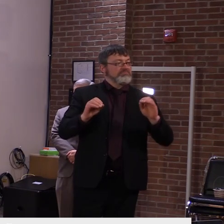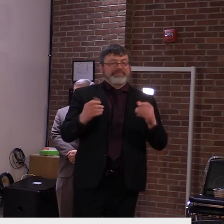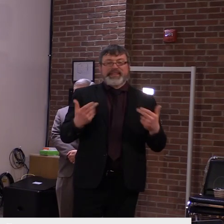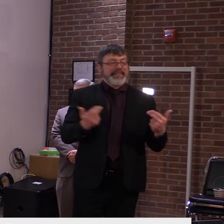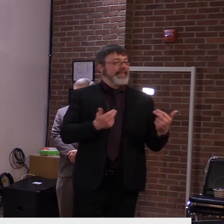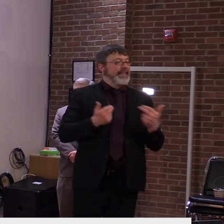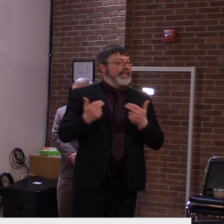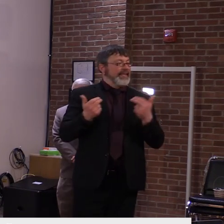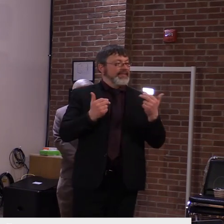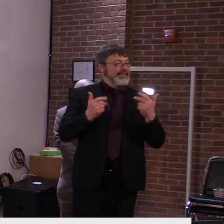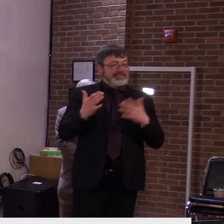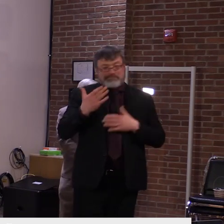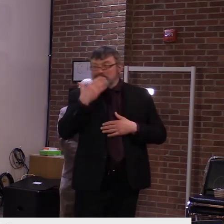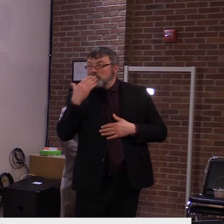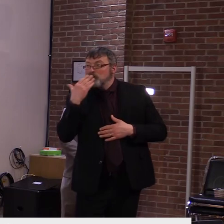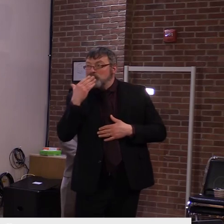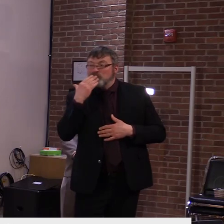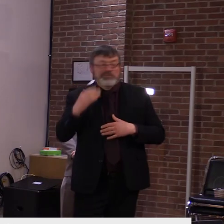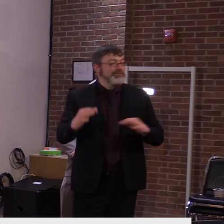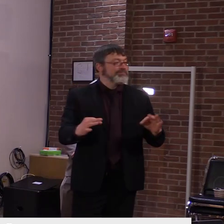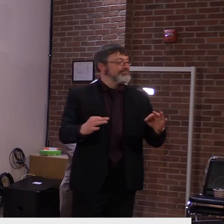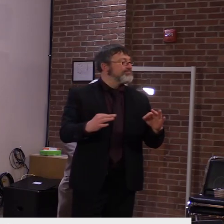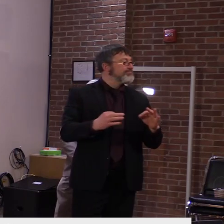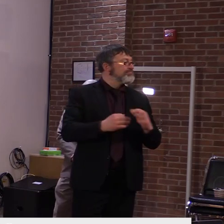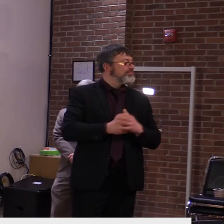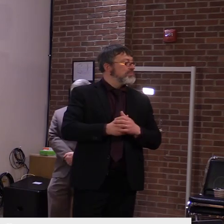No, thank you. What the hell is that?